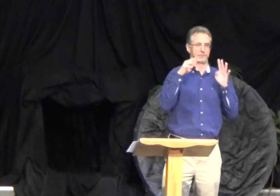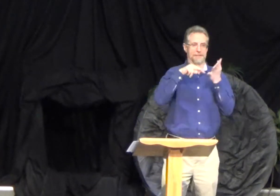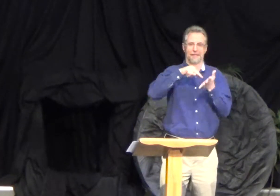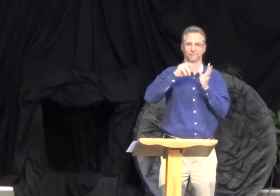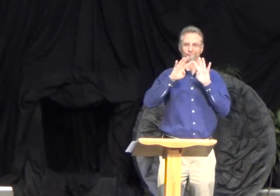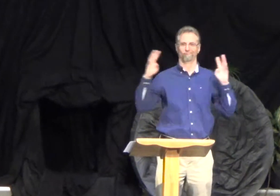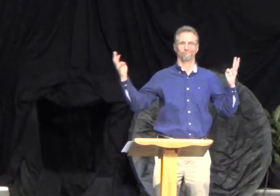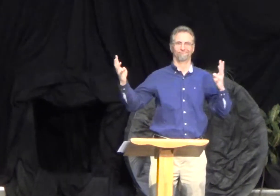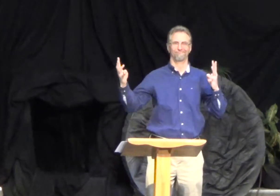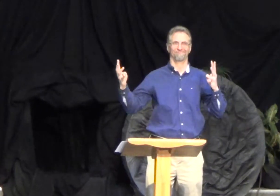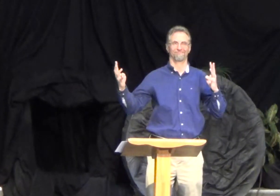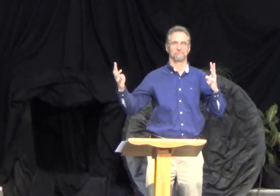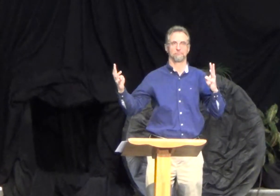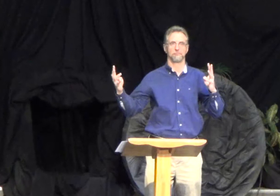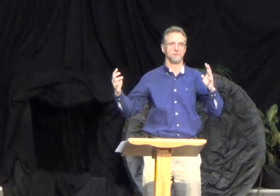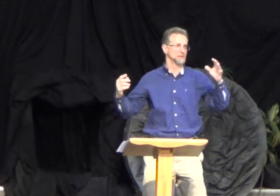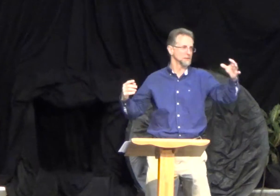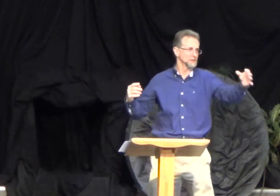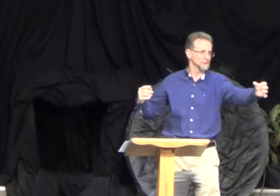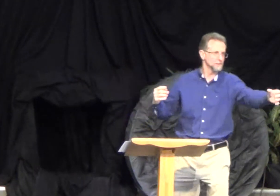He said to the people around,